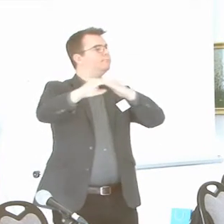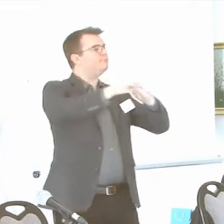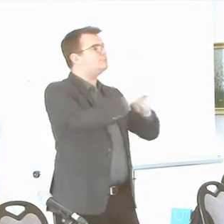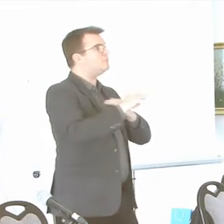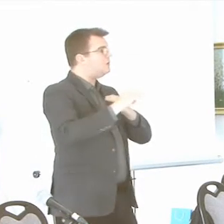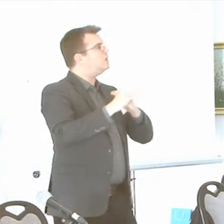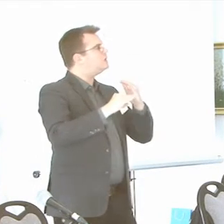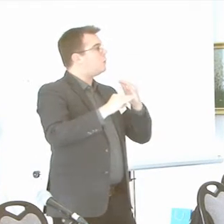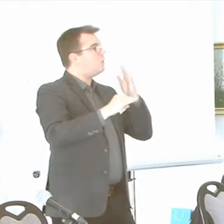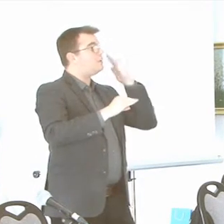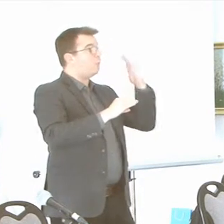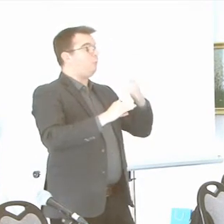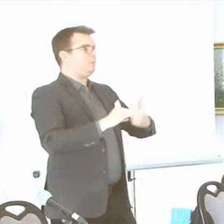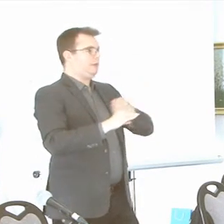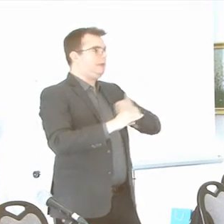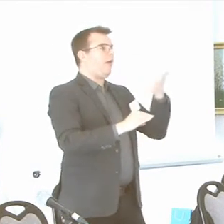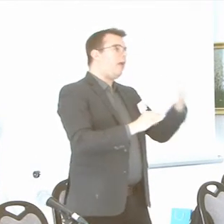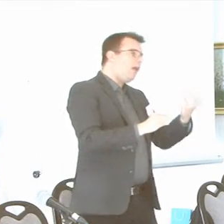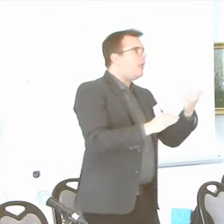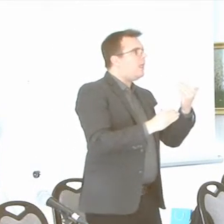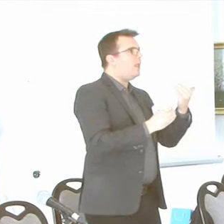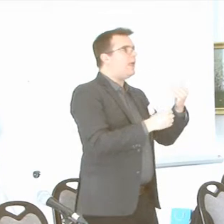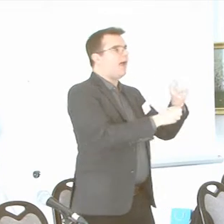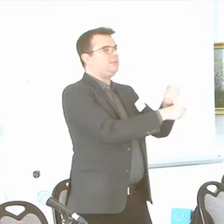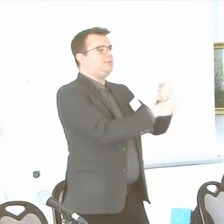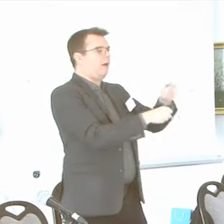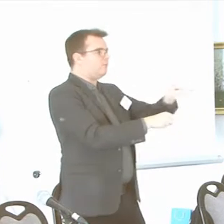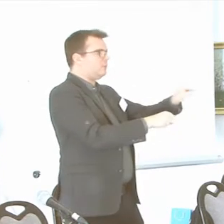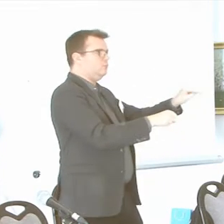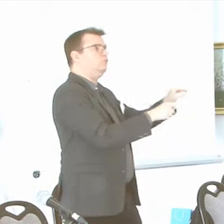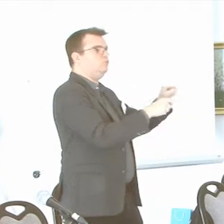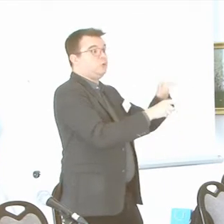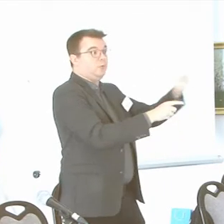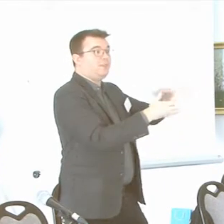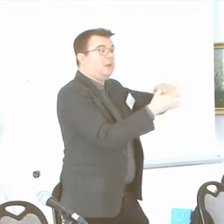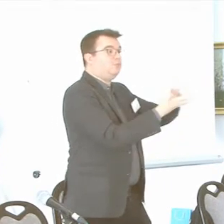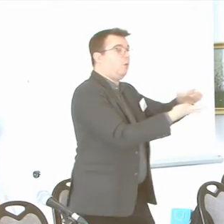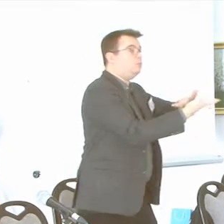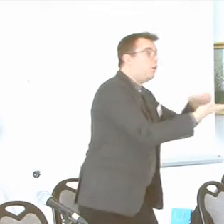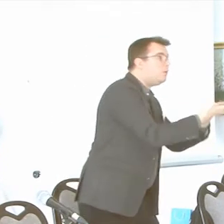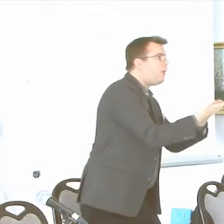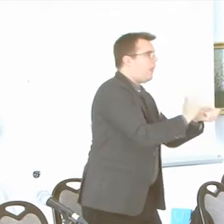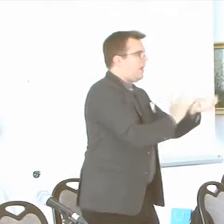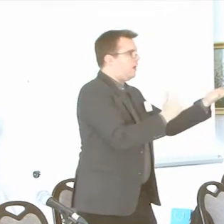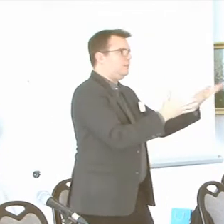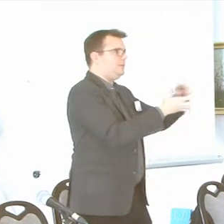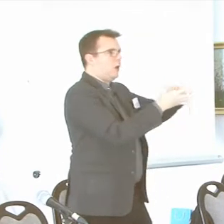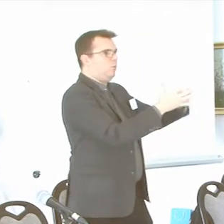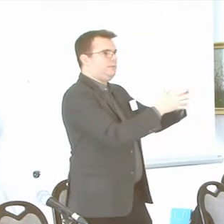can be equal with others. So the most crucial part for us, the most crucial tool, what can I say, that's sign